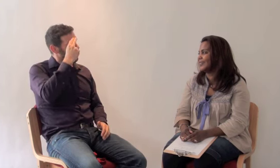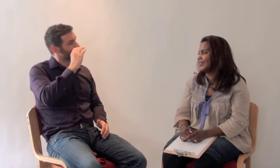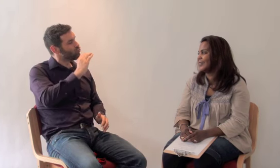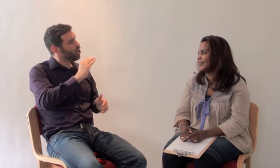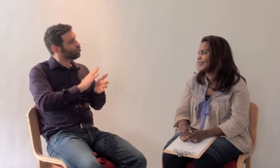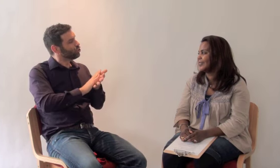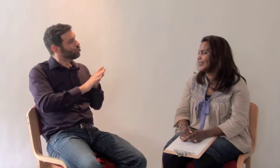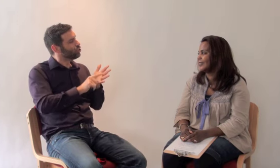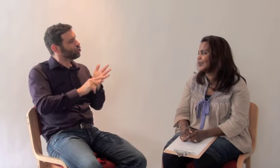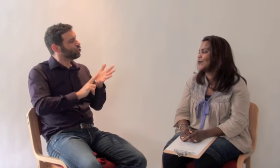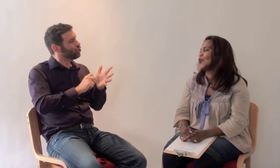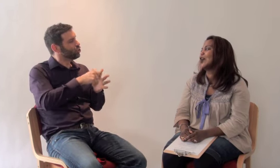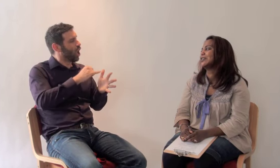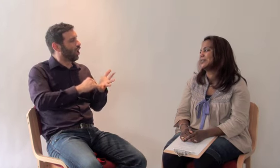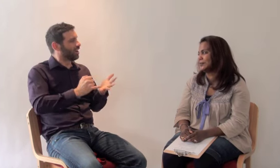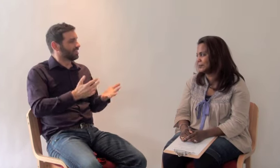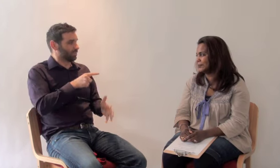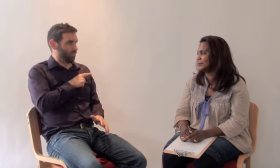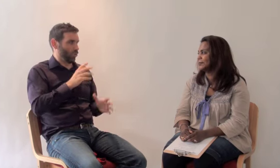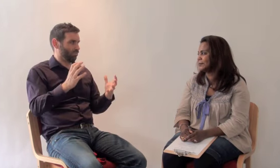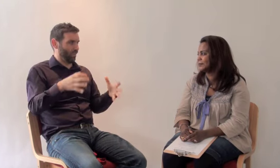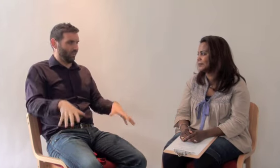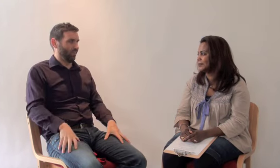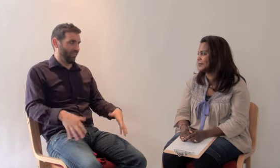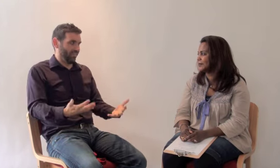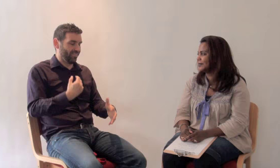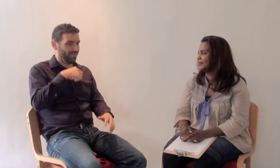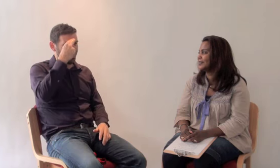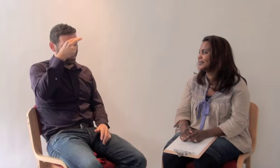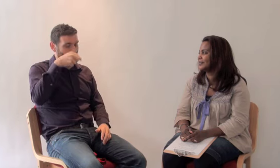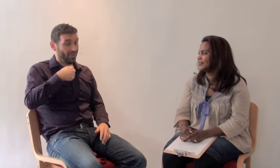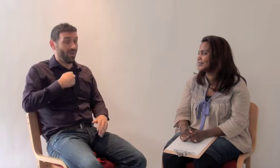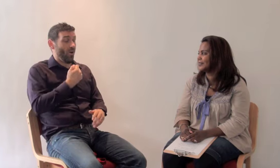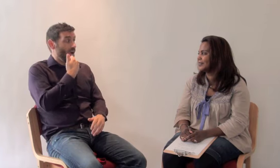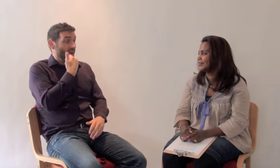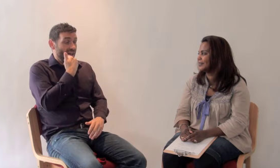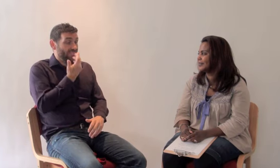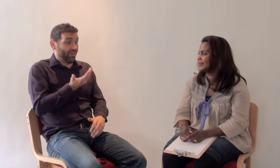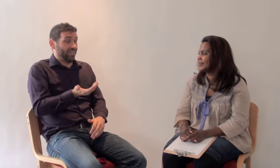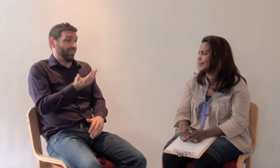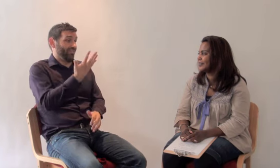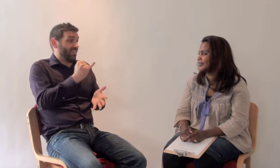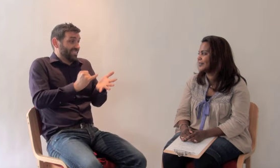uses for me, actually, which is Chunks. Okay, I see. Right, because I've got big legs, basically.